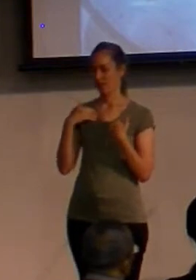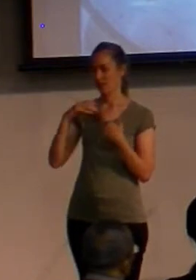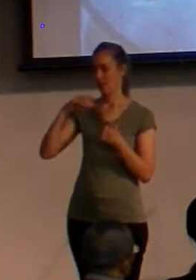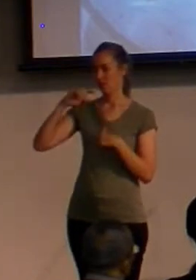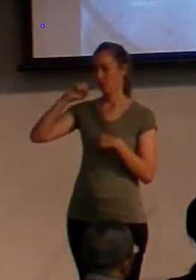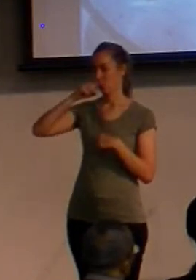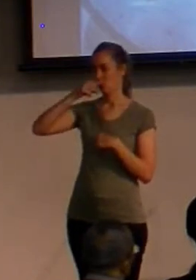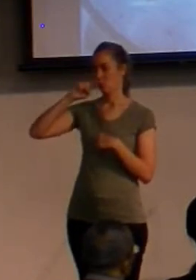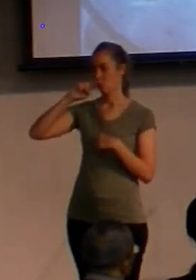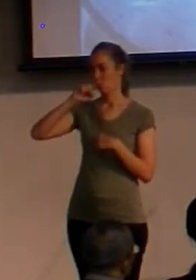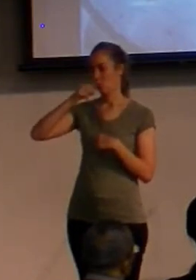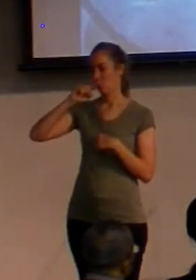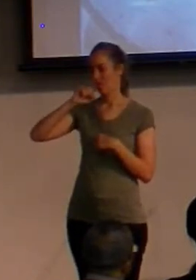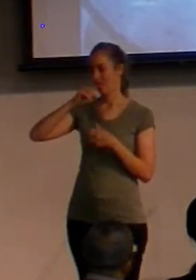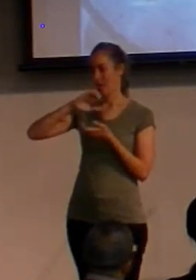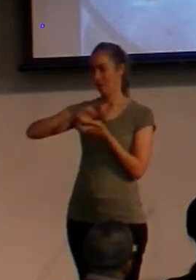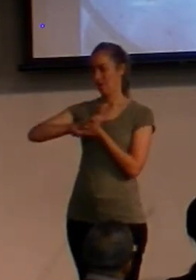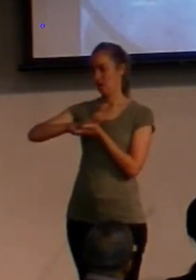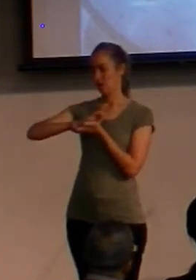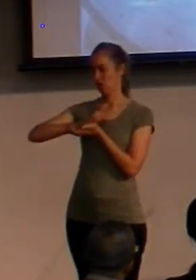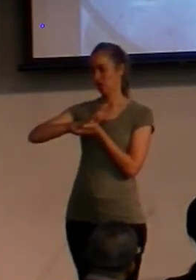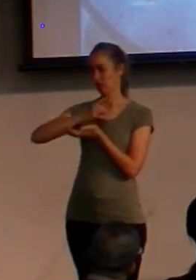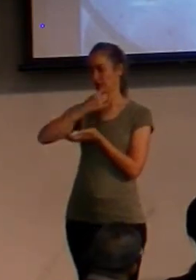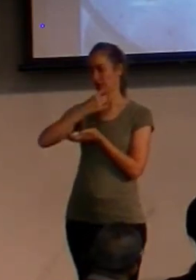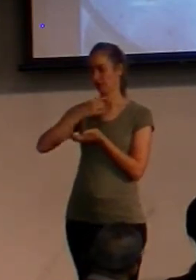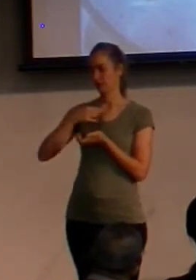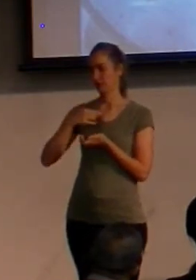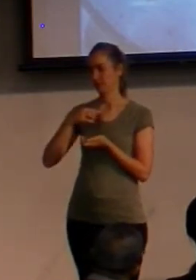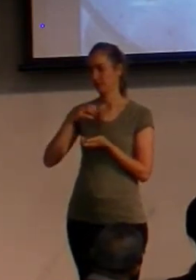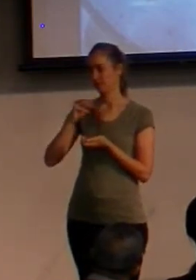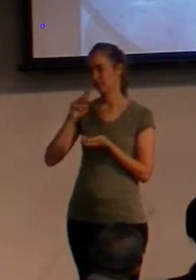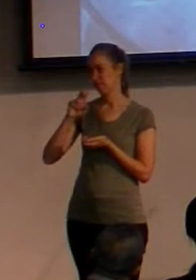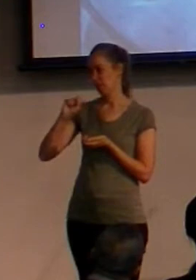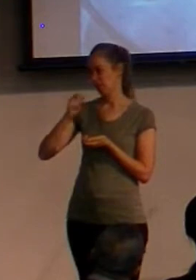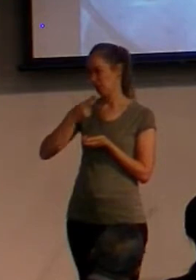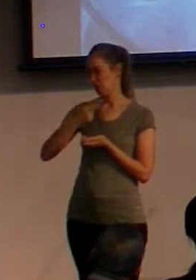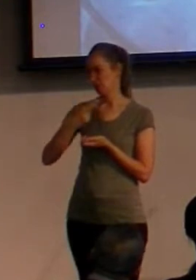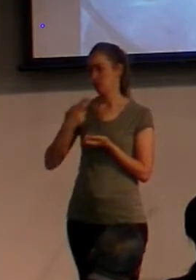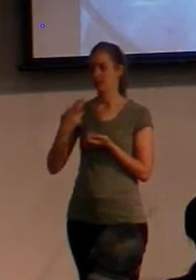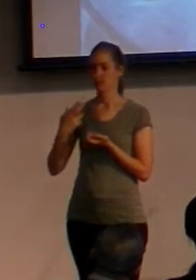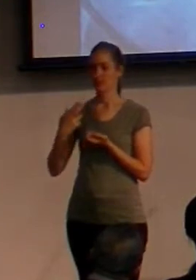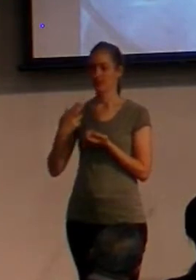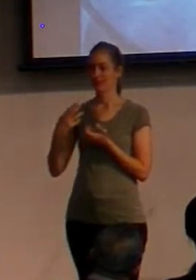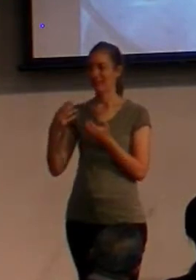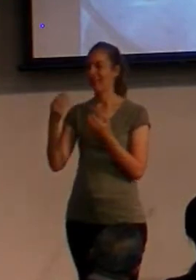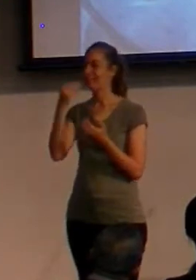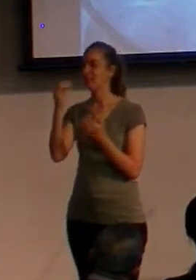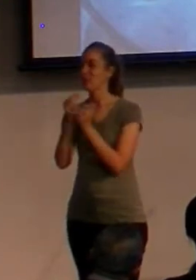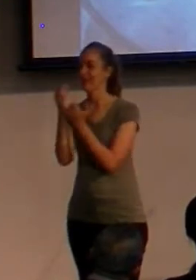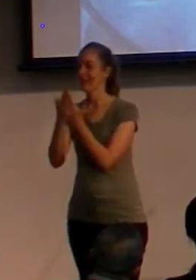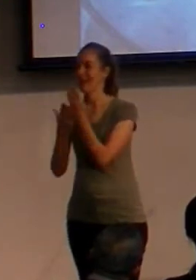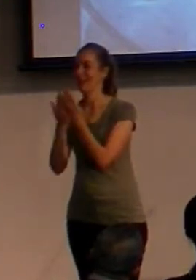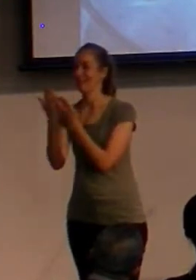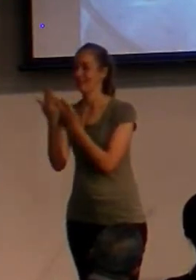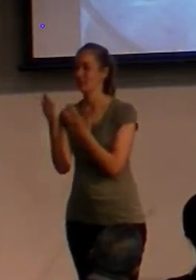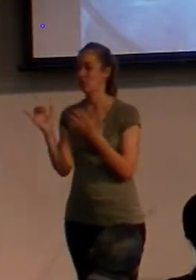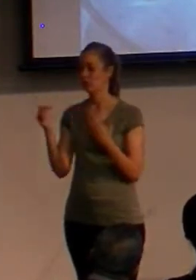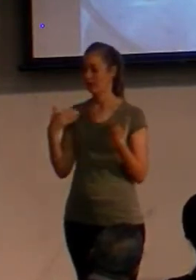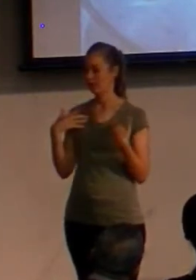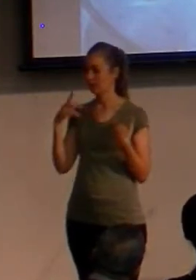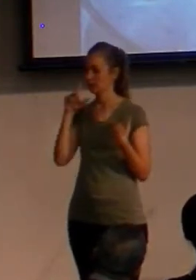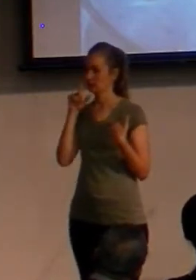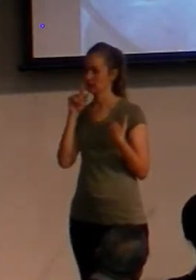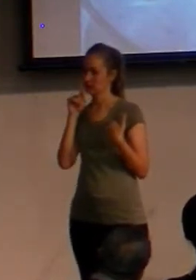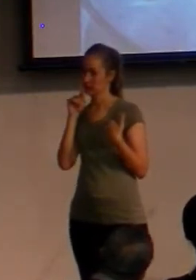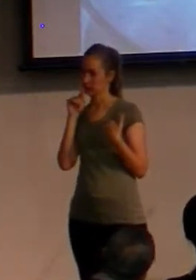They eat only with their hands. On the right is chicken, and they